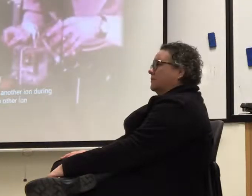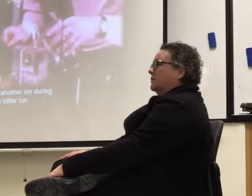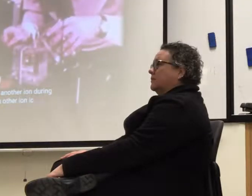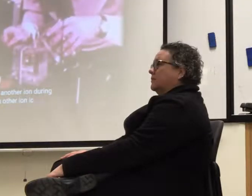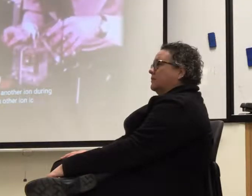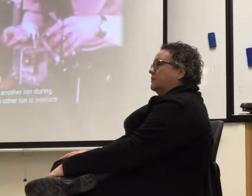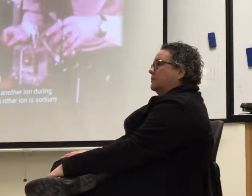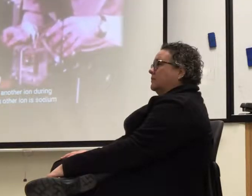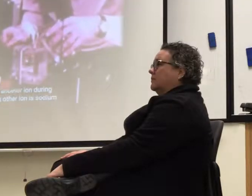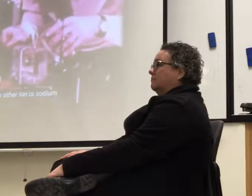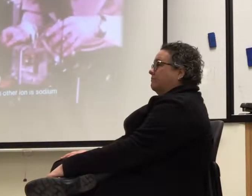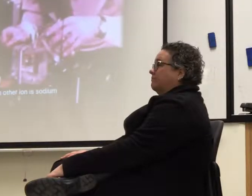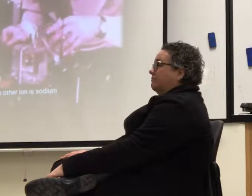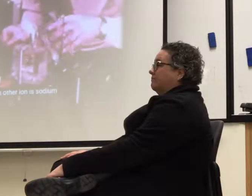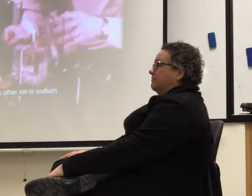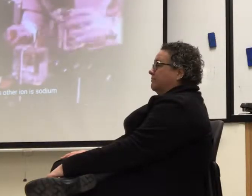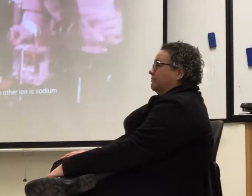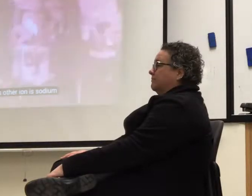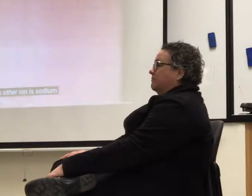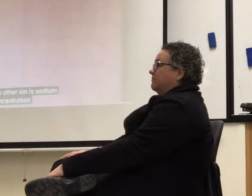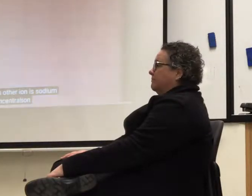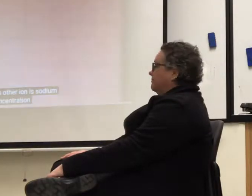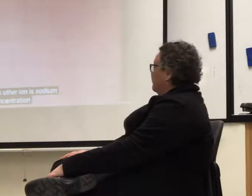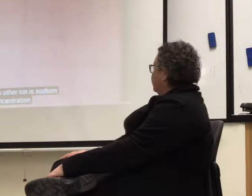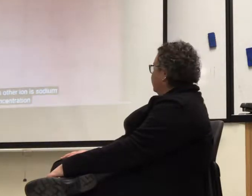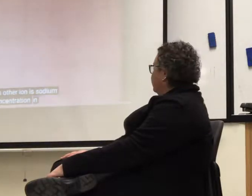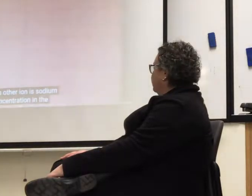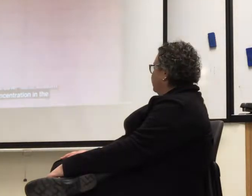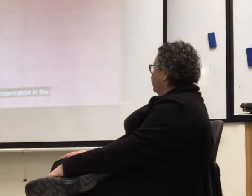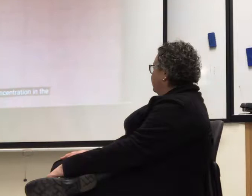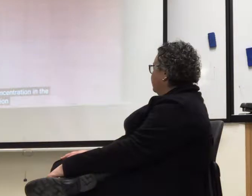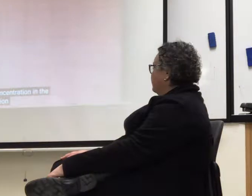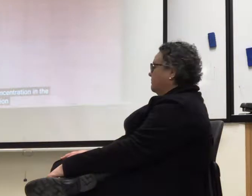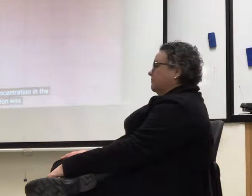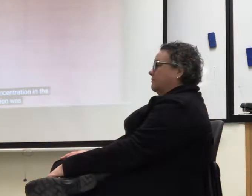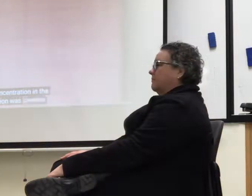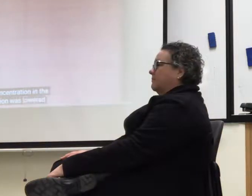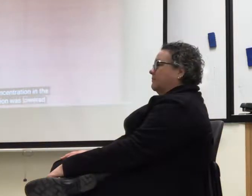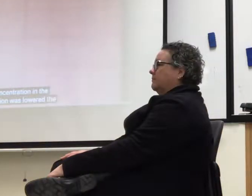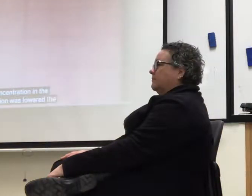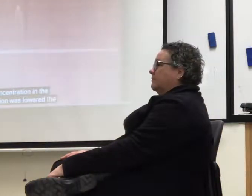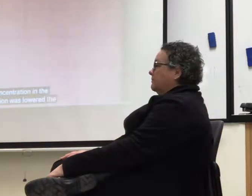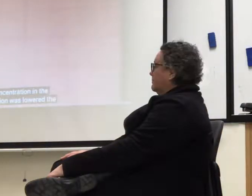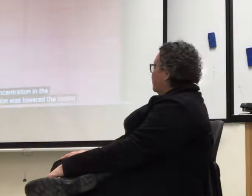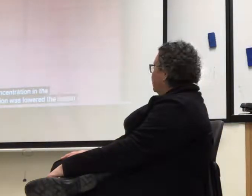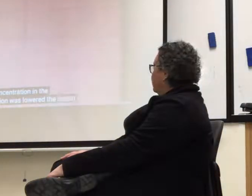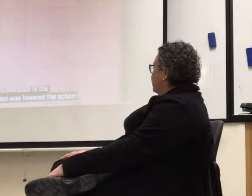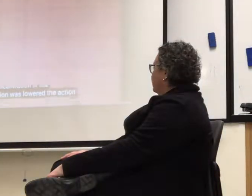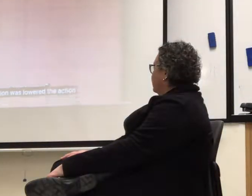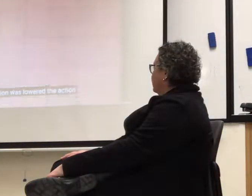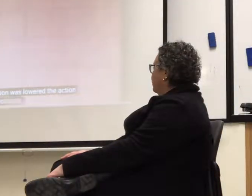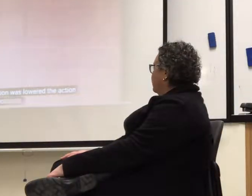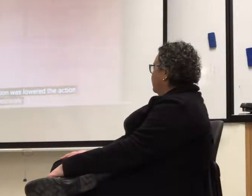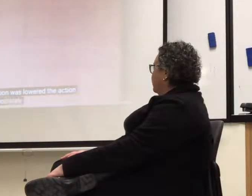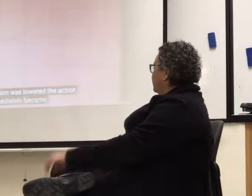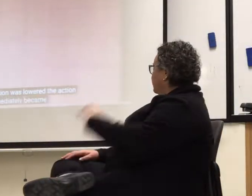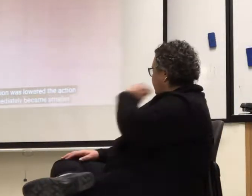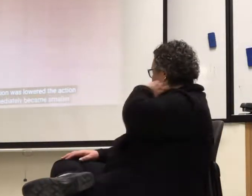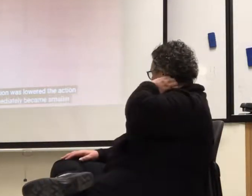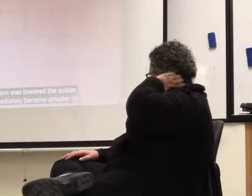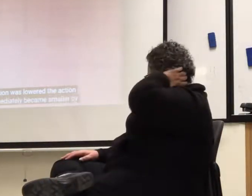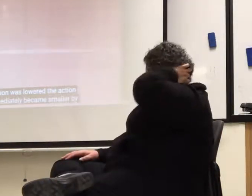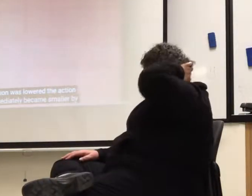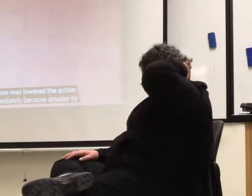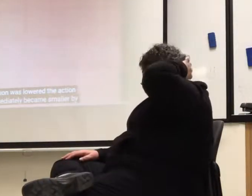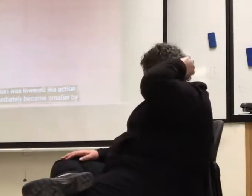This other ion is sodium, since if its concentration in the external solution was lowered, the action potential immediately